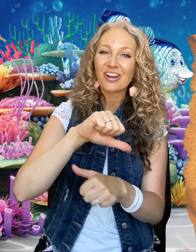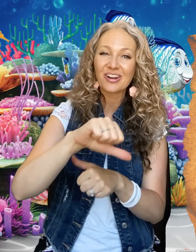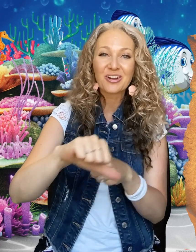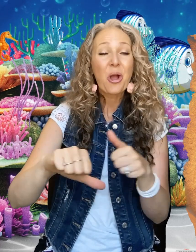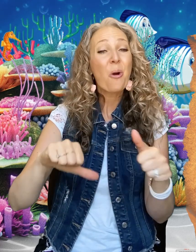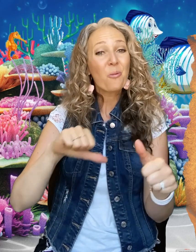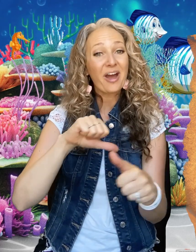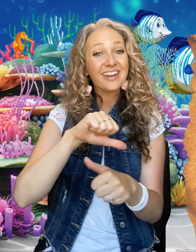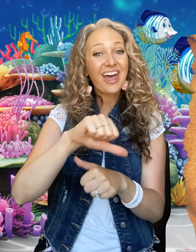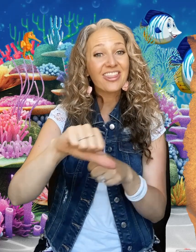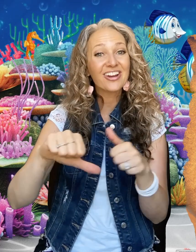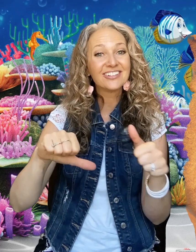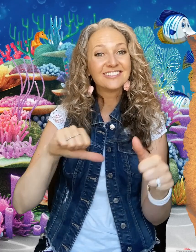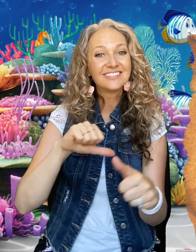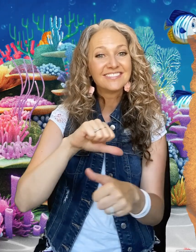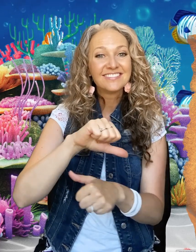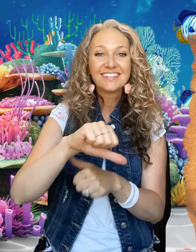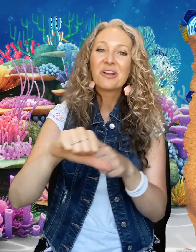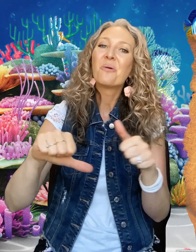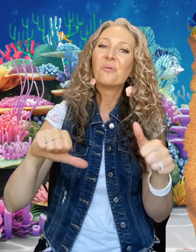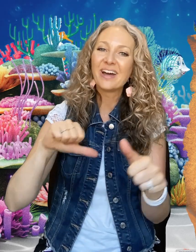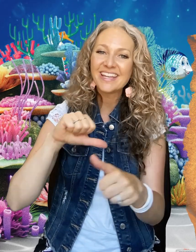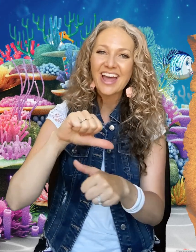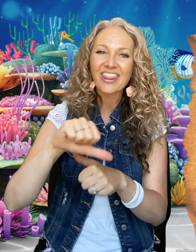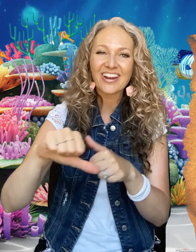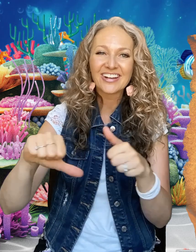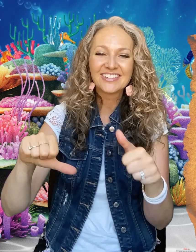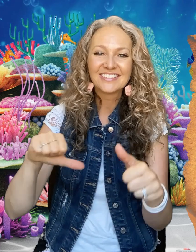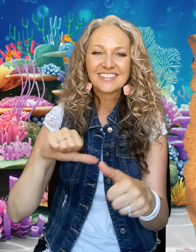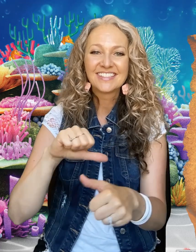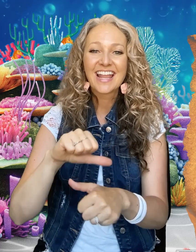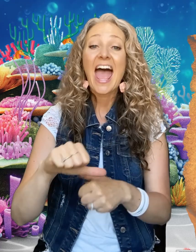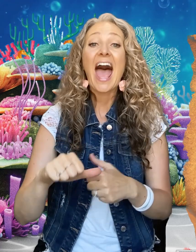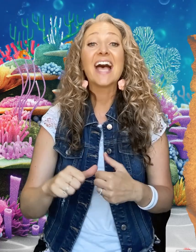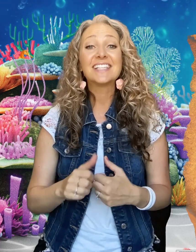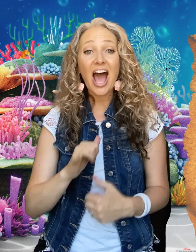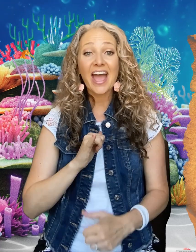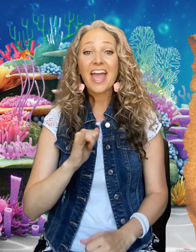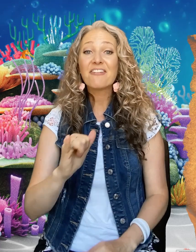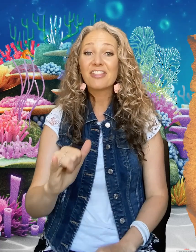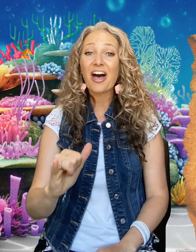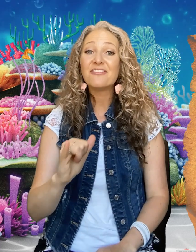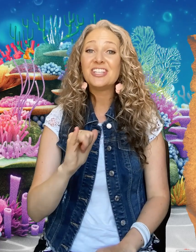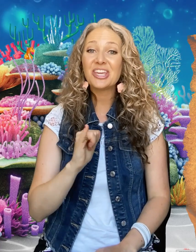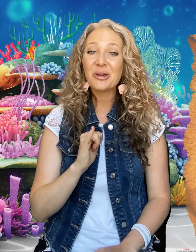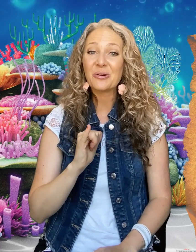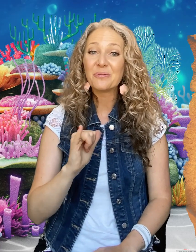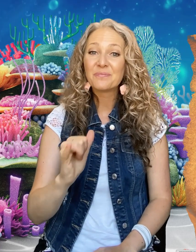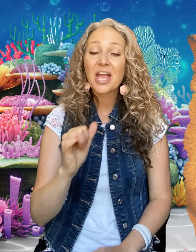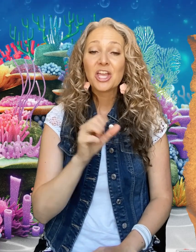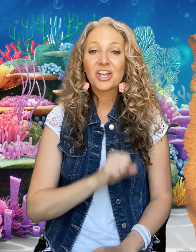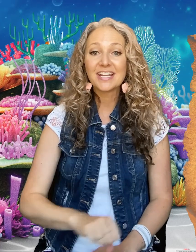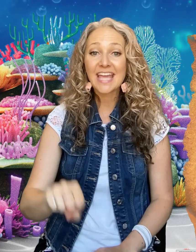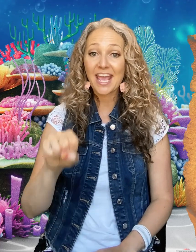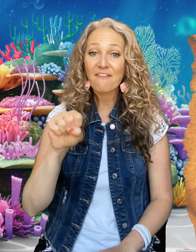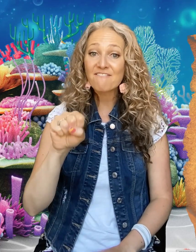other. One another. One another. As I have loved you. You're going to take a